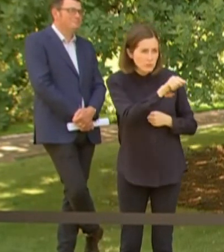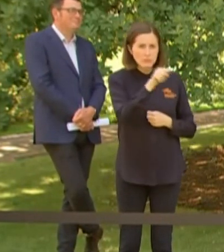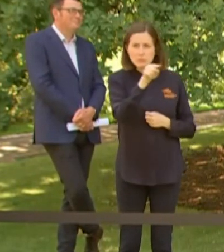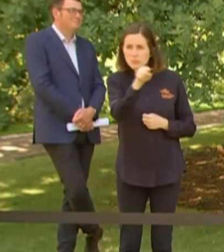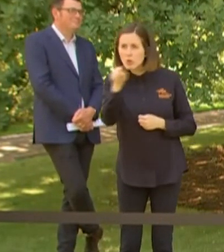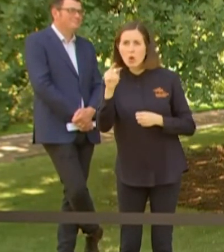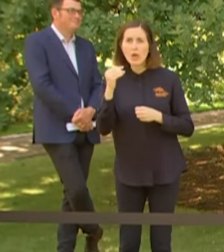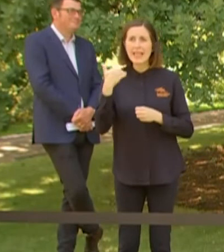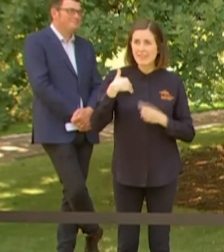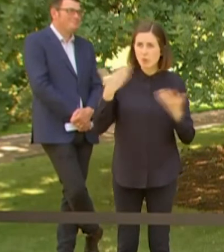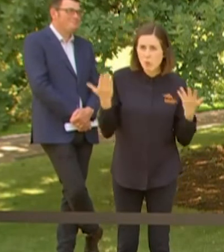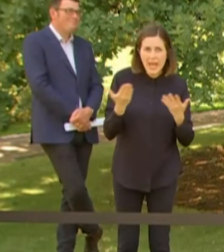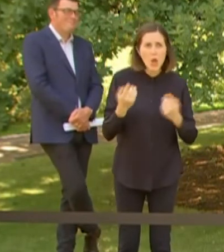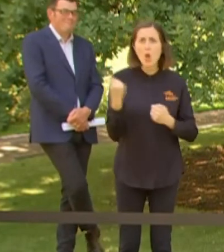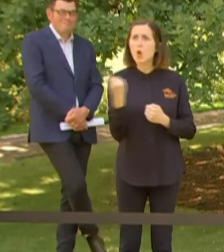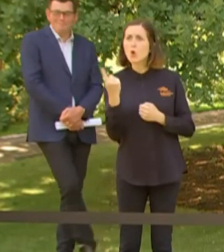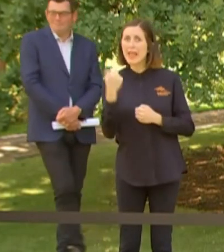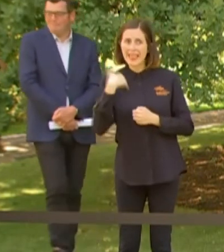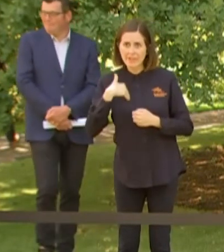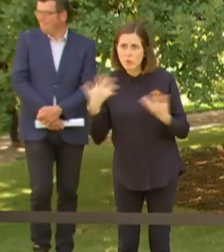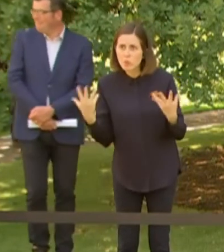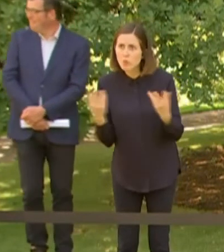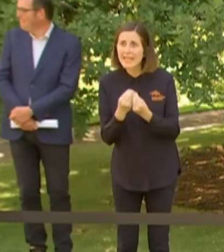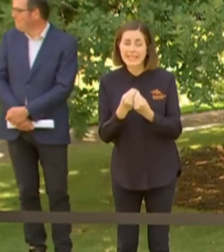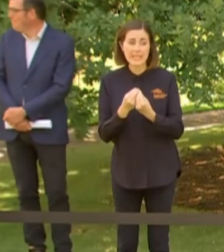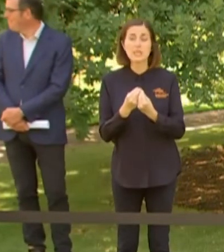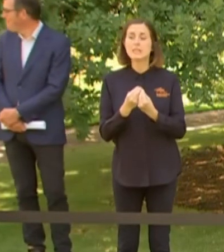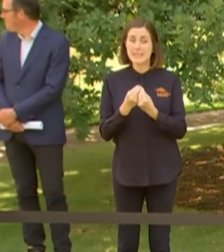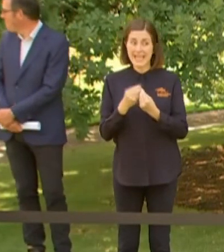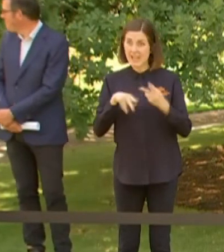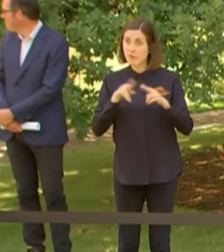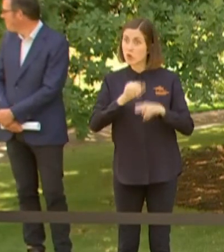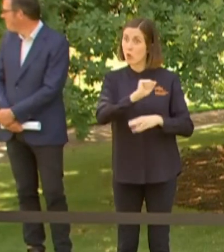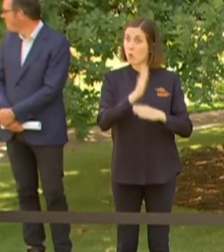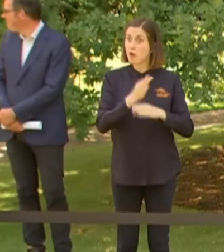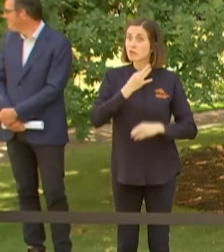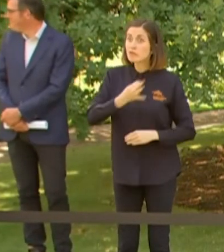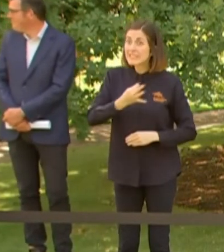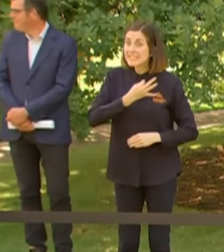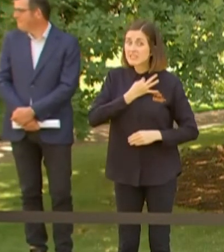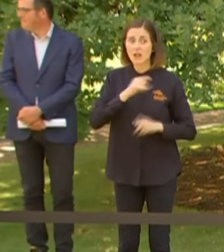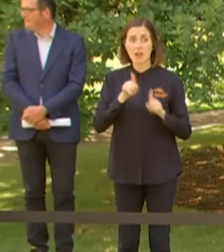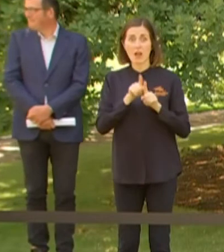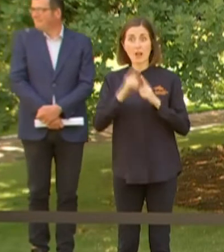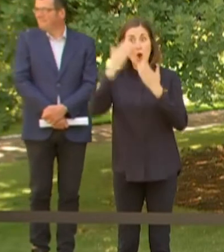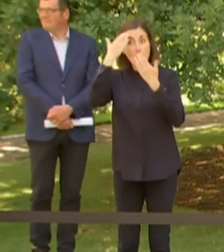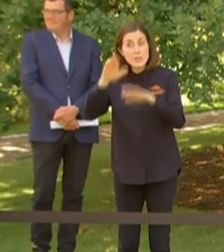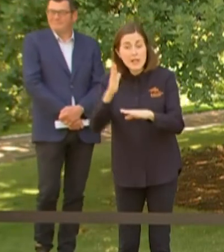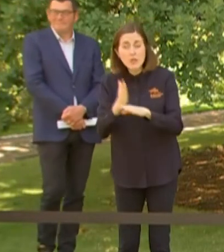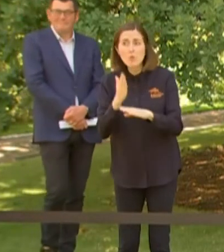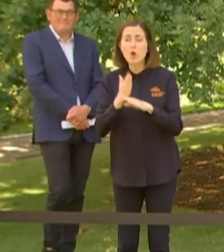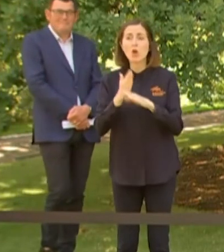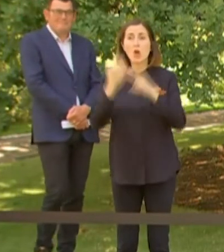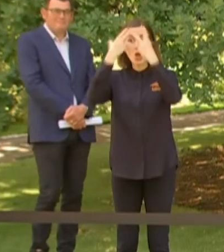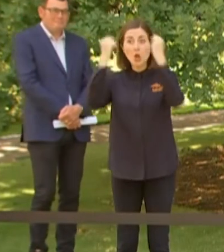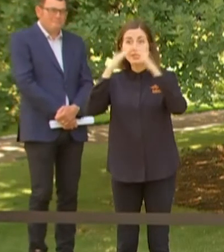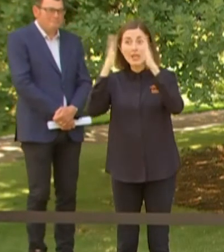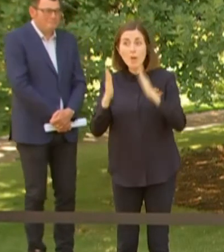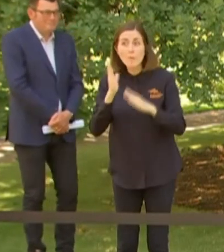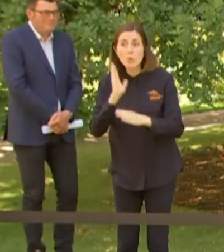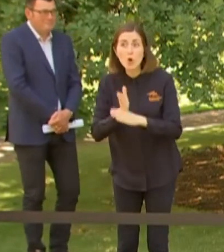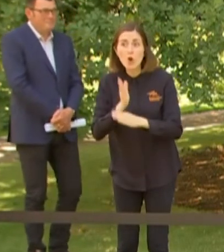with someone from aged care to understand the risk, to offer them opportunities to stay in the frontline accommodation during their shift